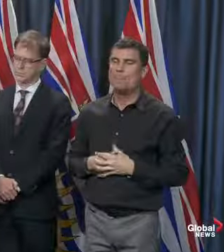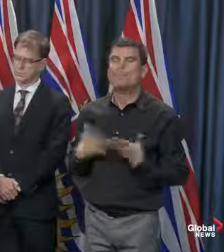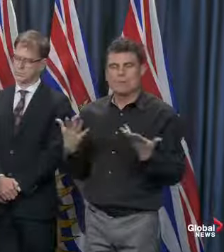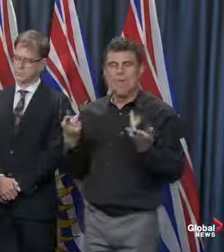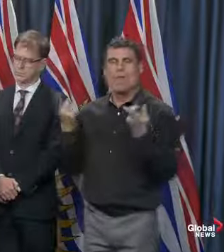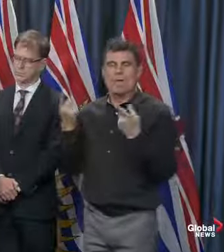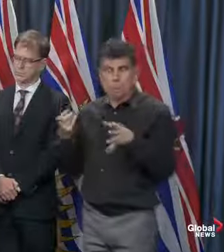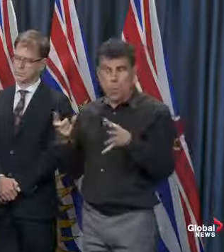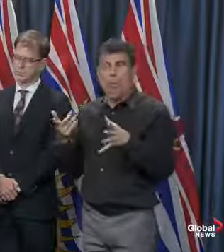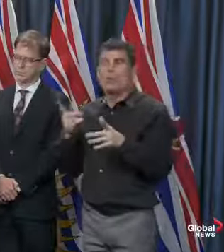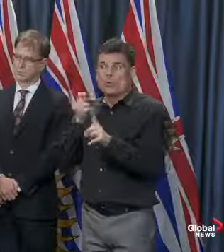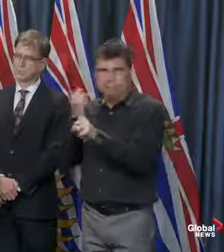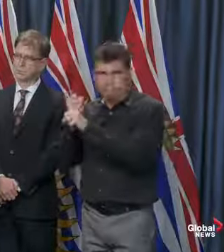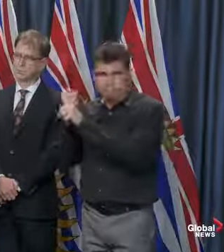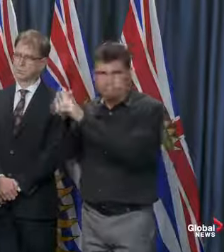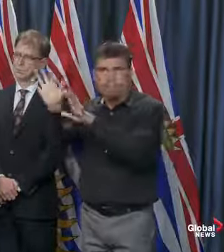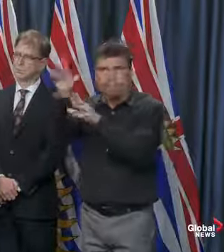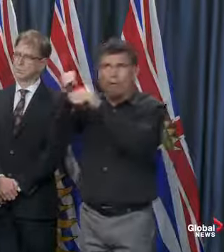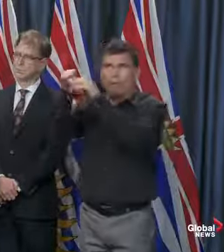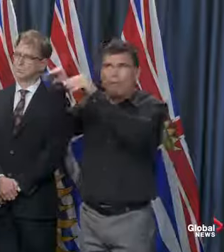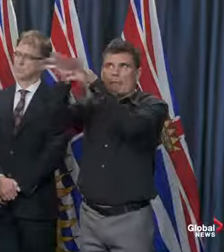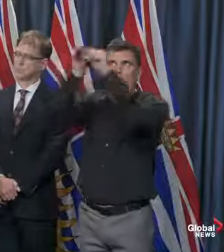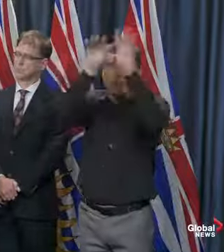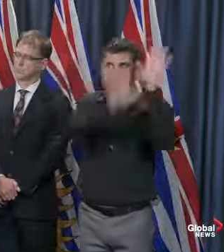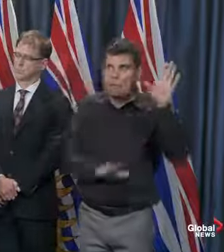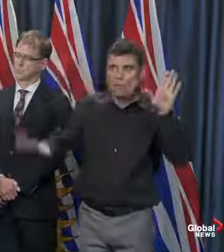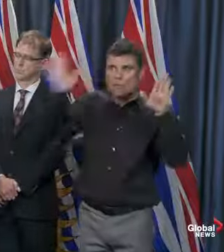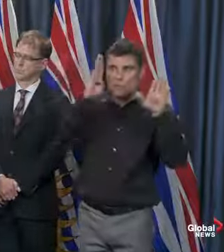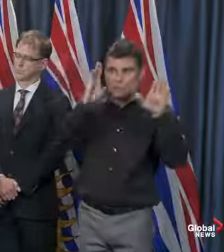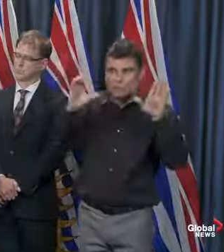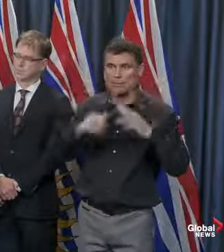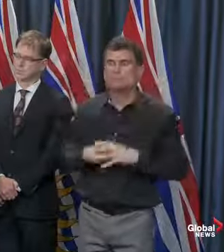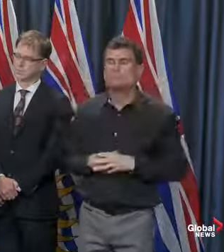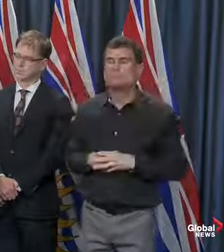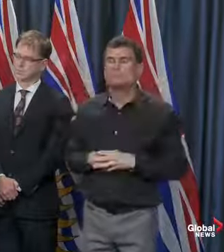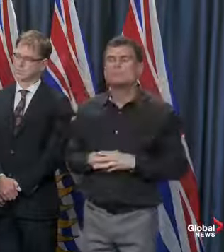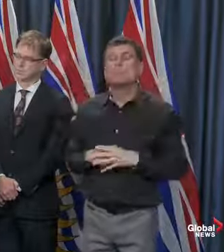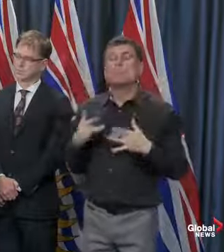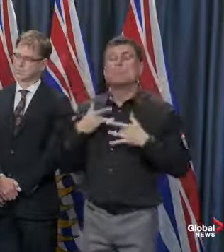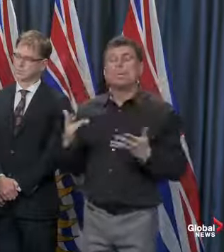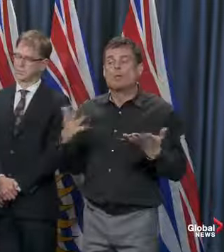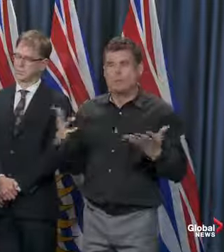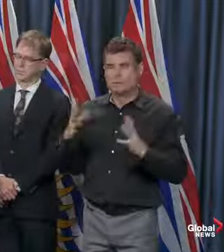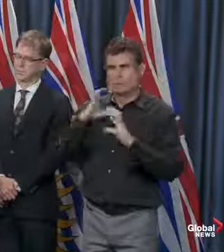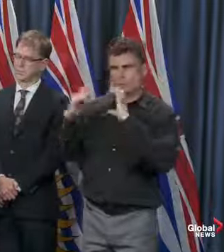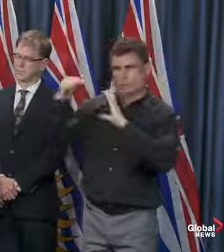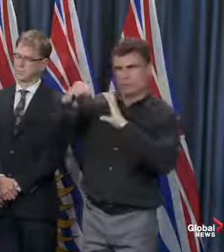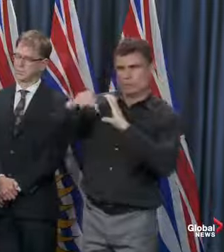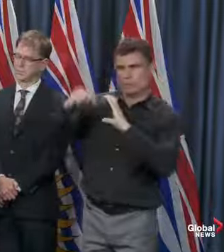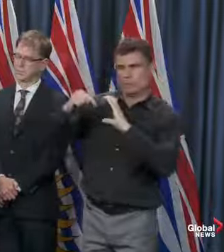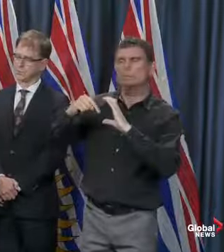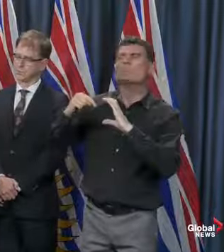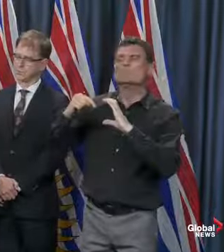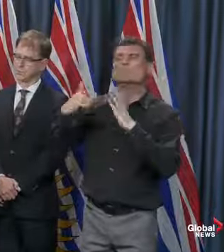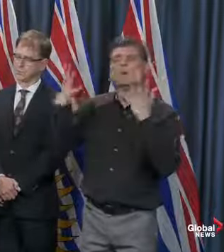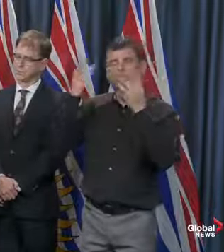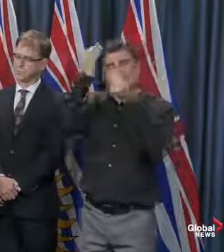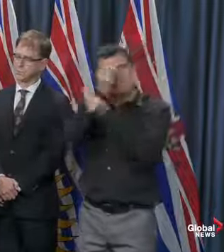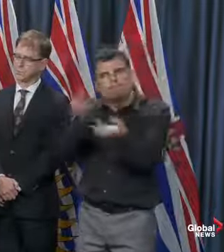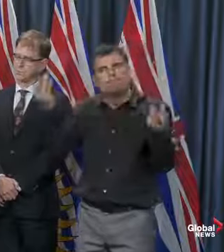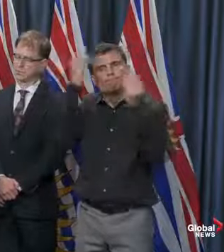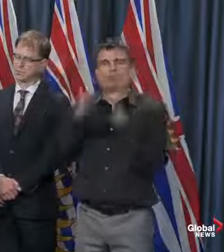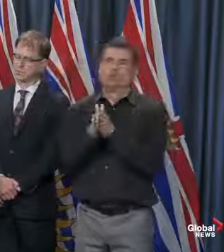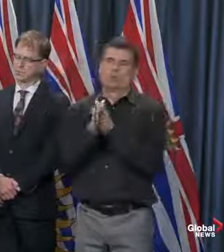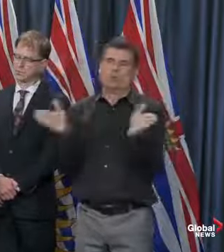have kept it very general to the health authority region, and for a variety of reasons. One, because people